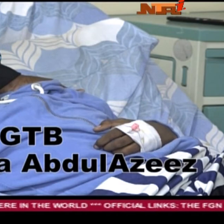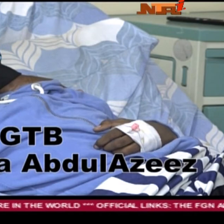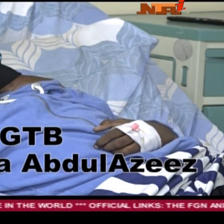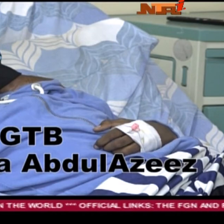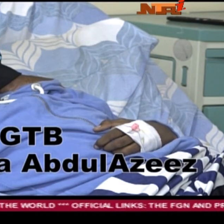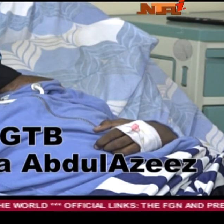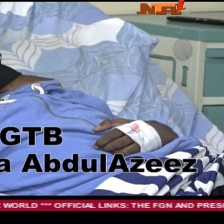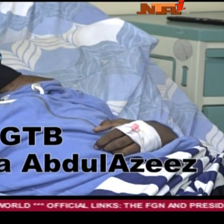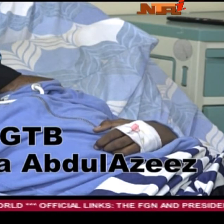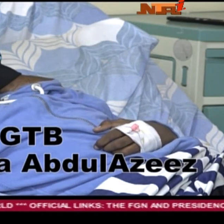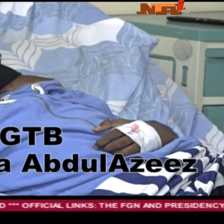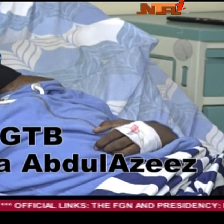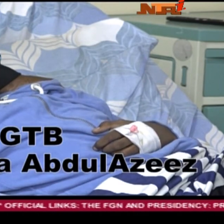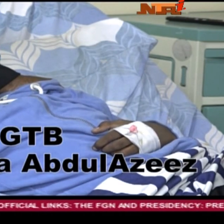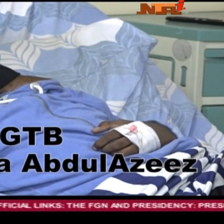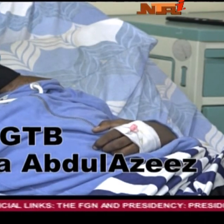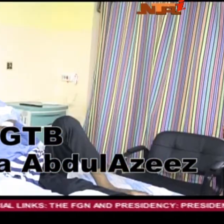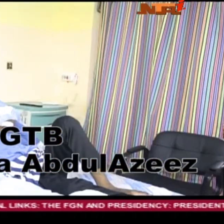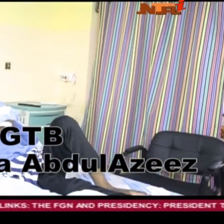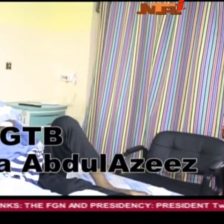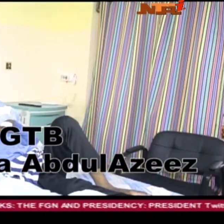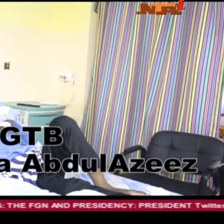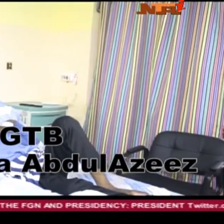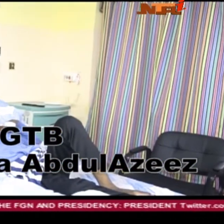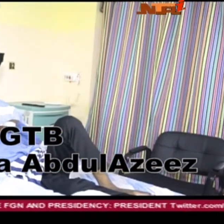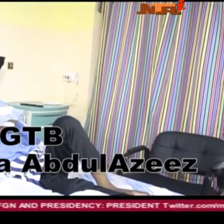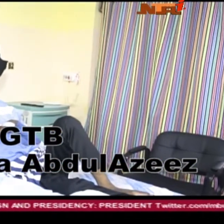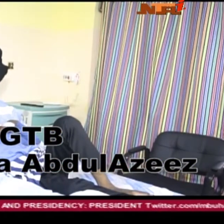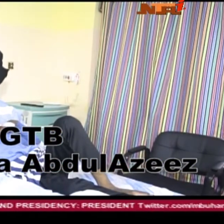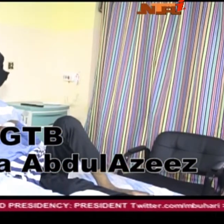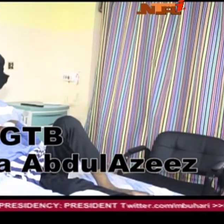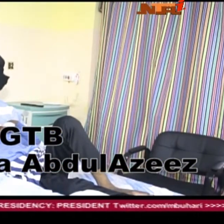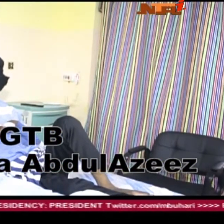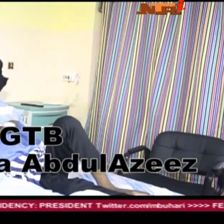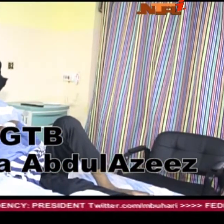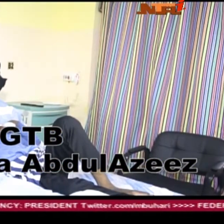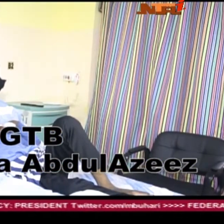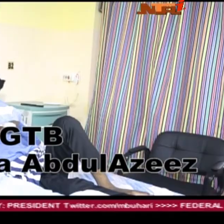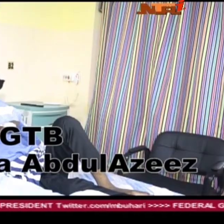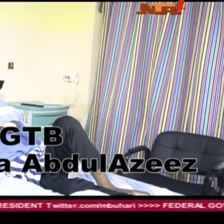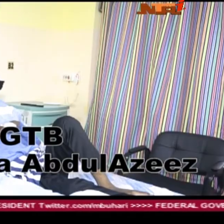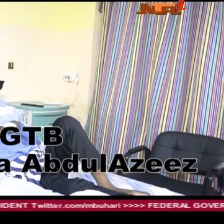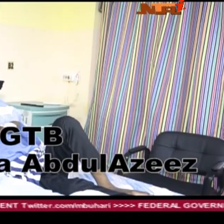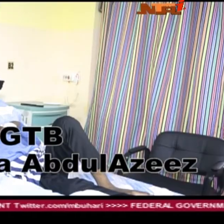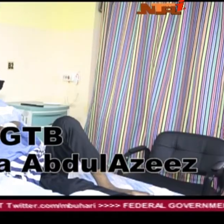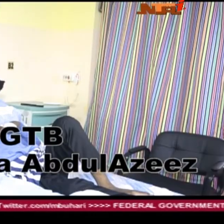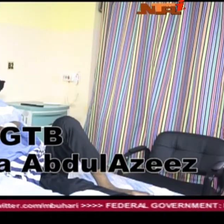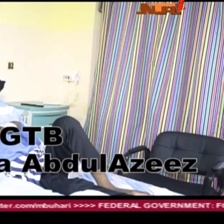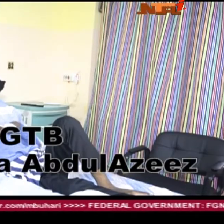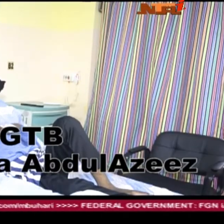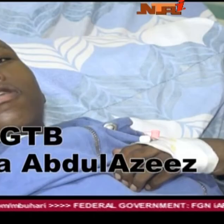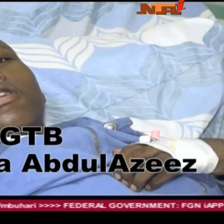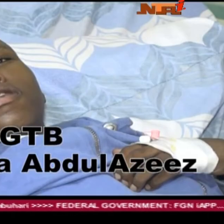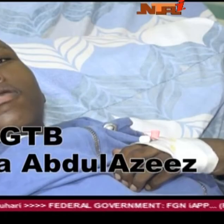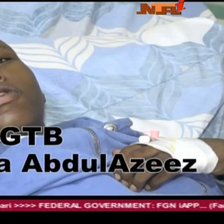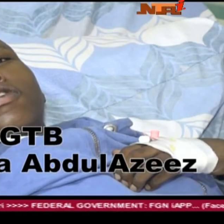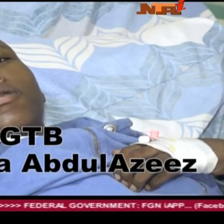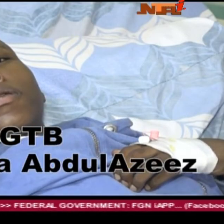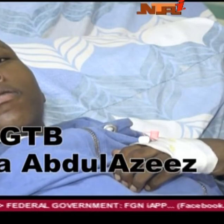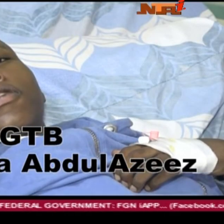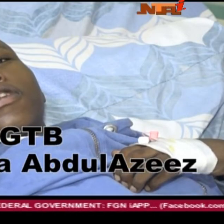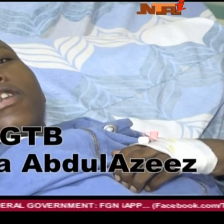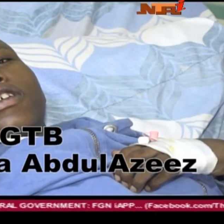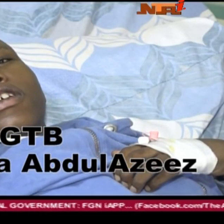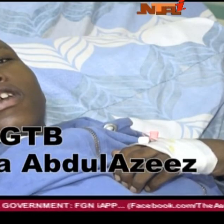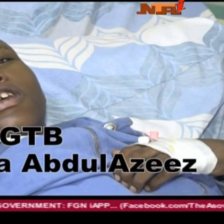10.3 million naira is all that is needed to keep him and his dream alive. And then to give